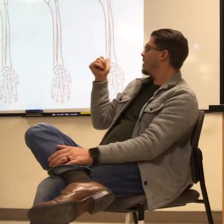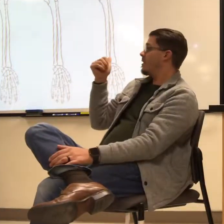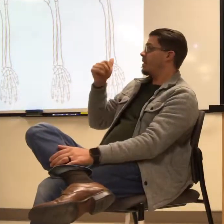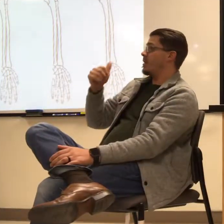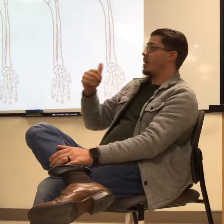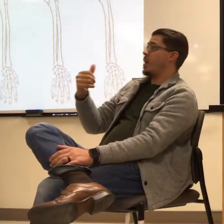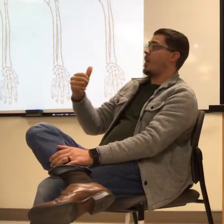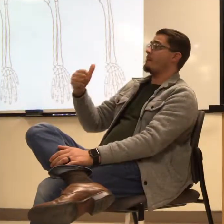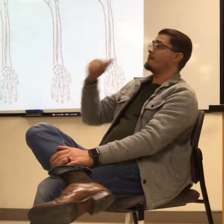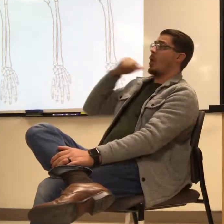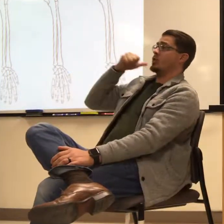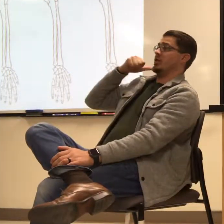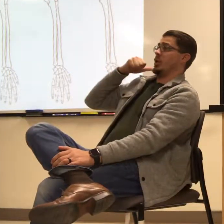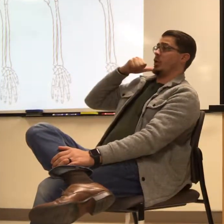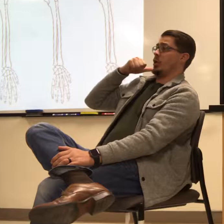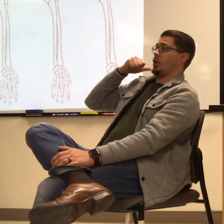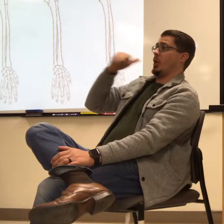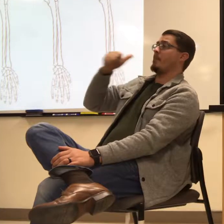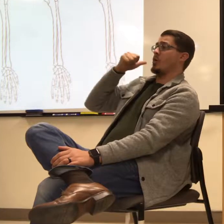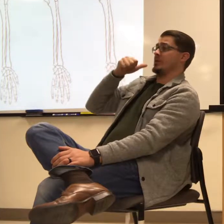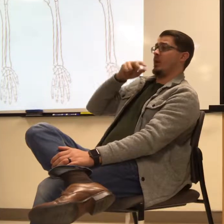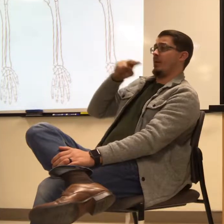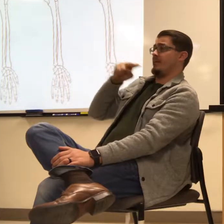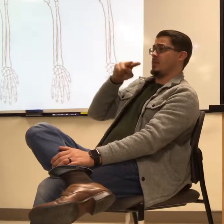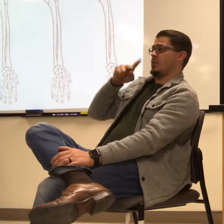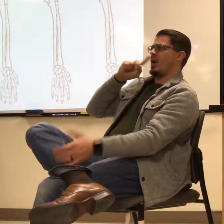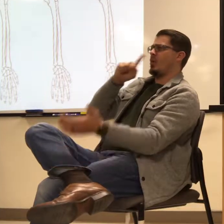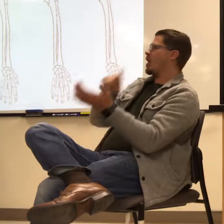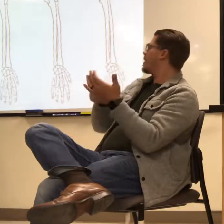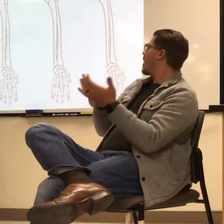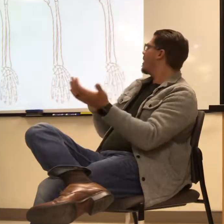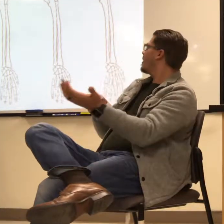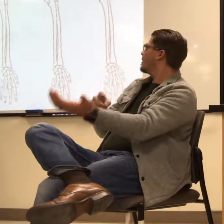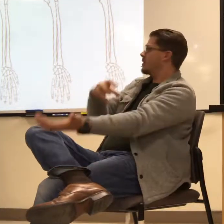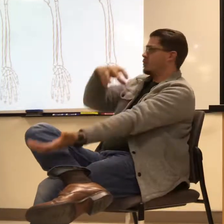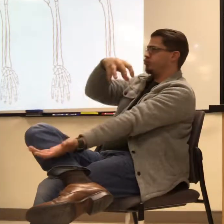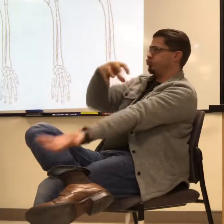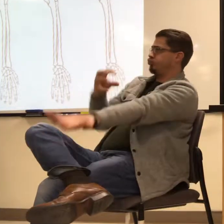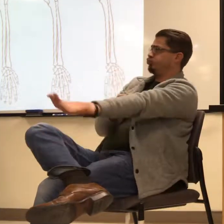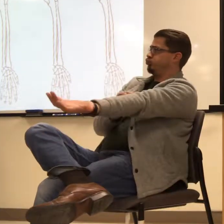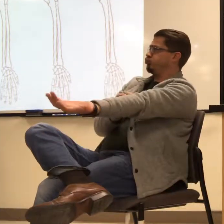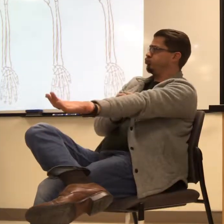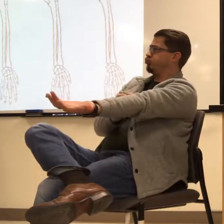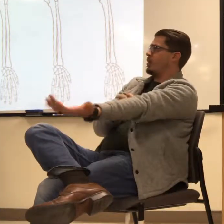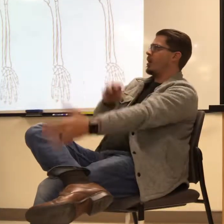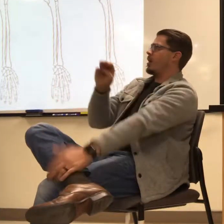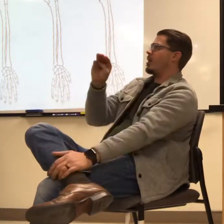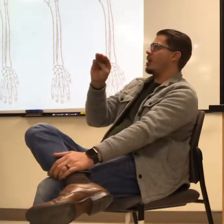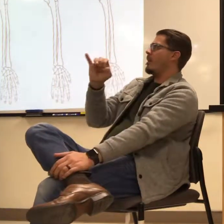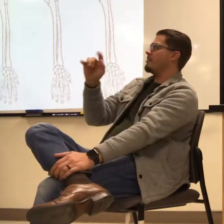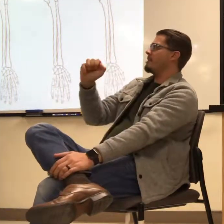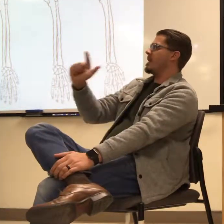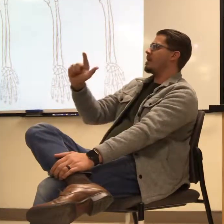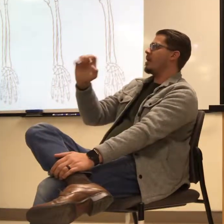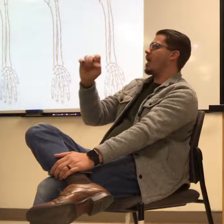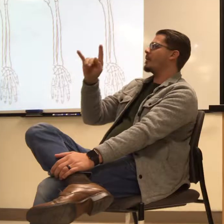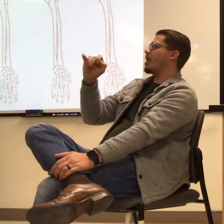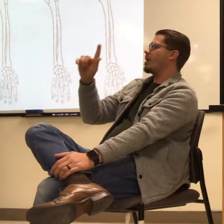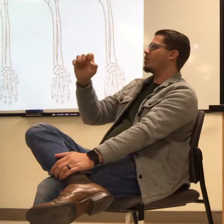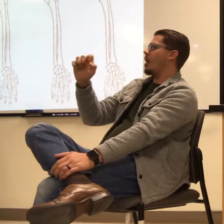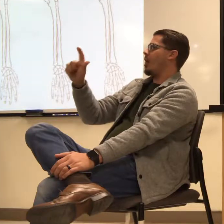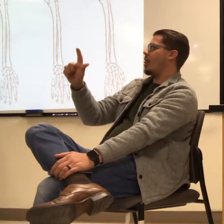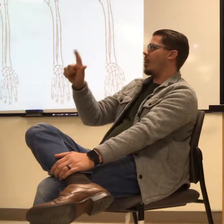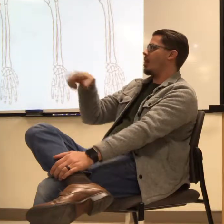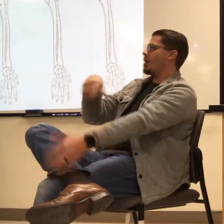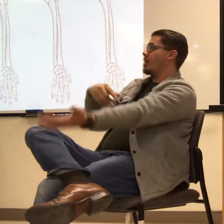posterior view. I recognize this big knob here That's the medial epicondyle. What really told me which bone